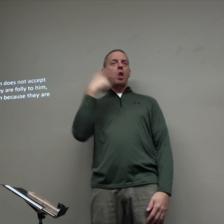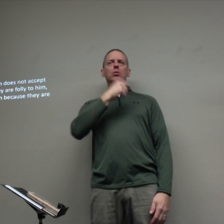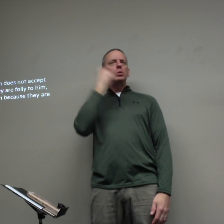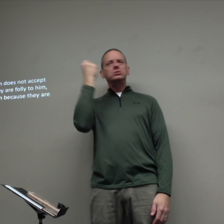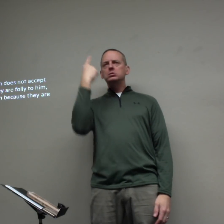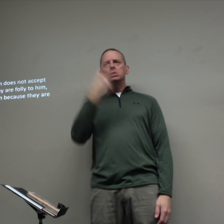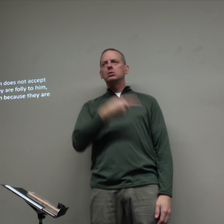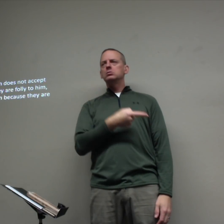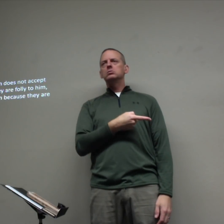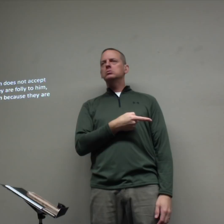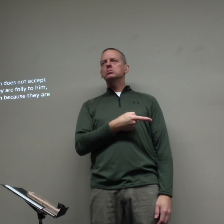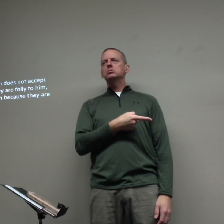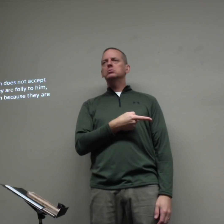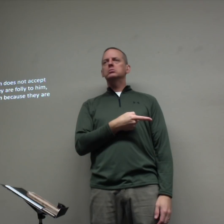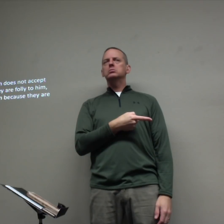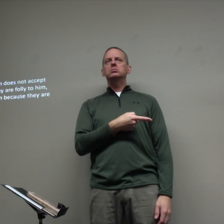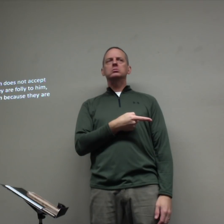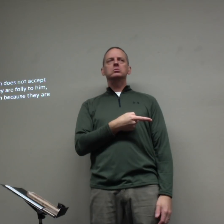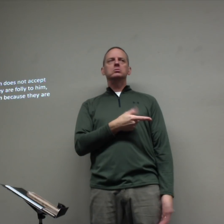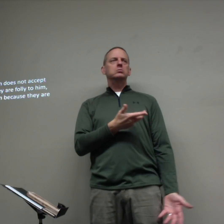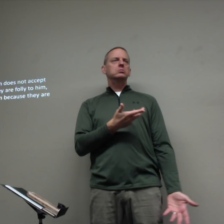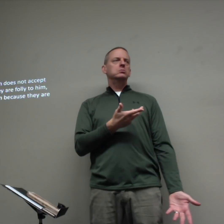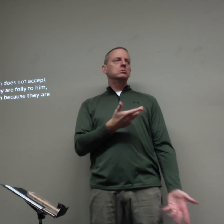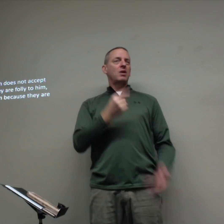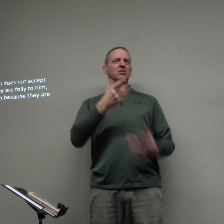Listen to you because they don't understand.